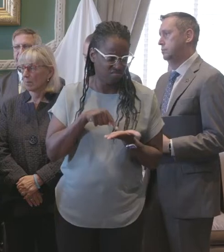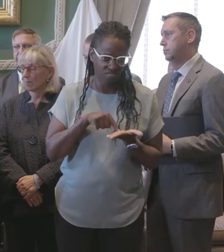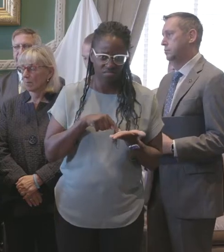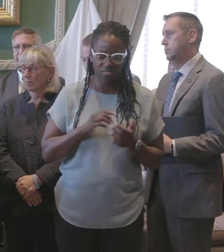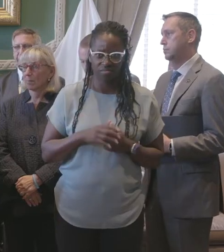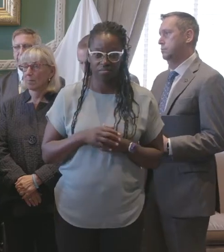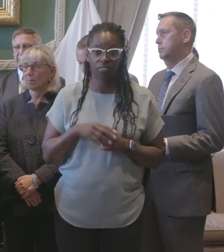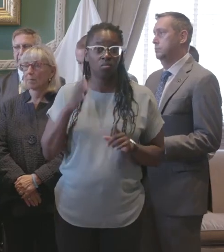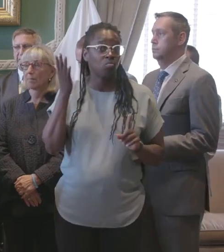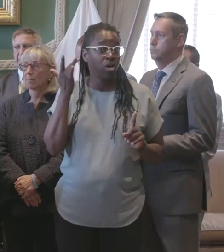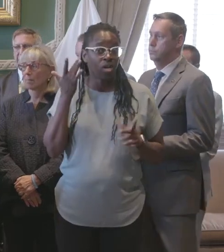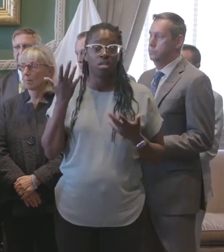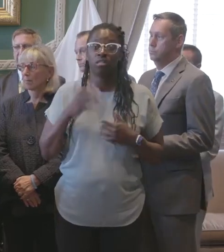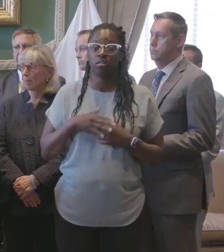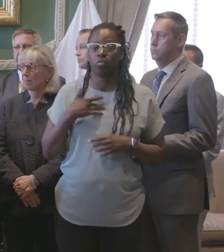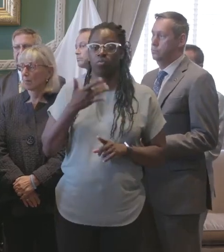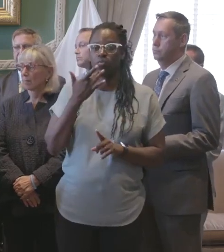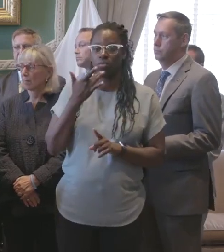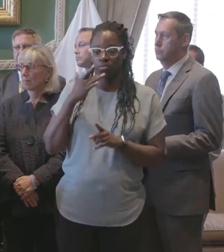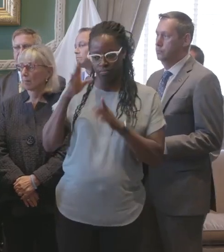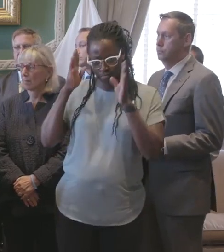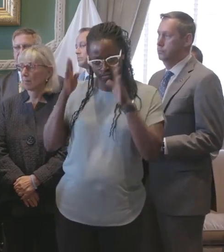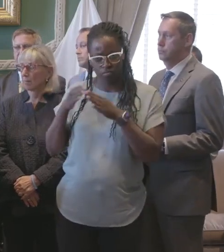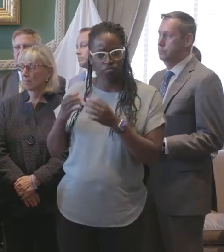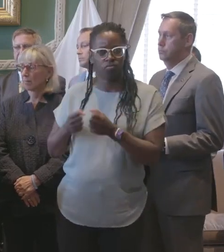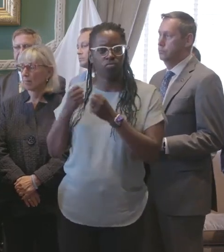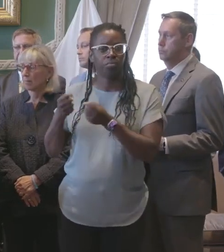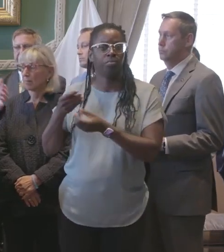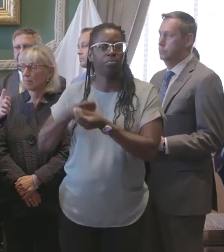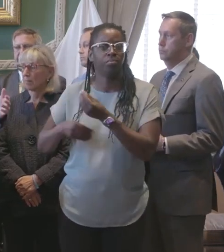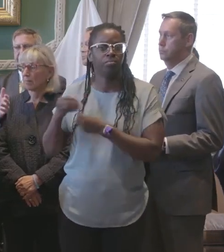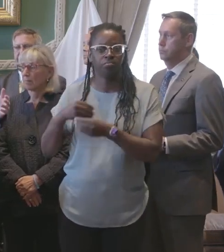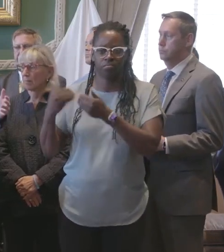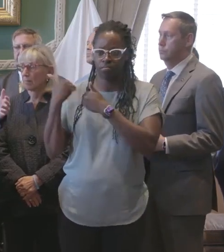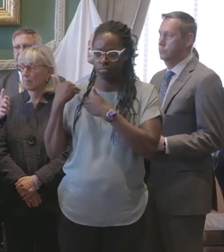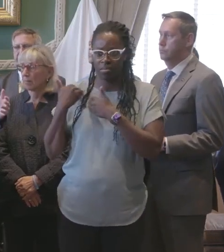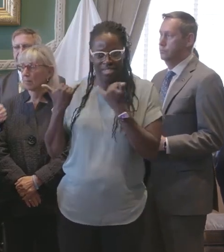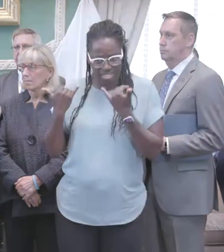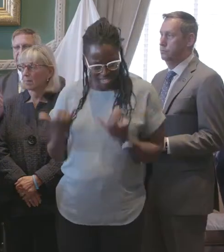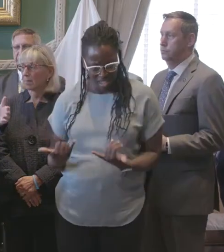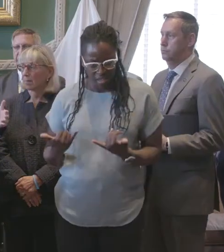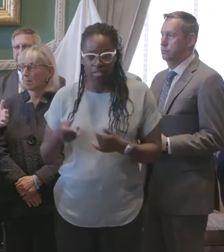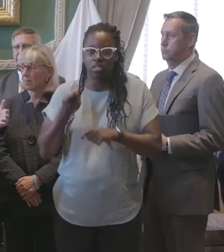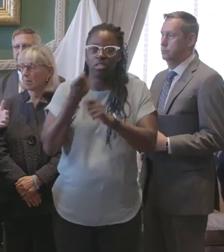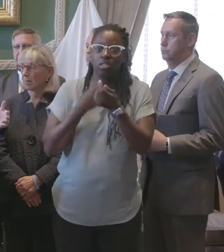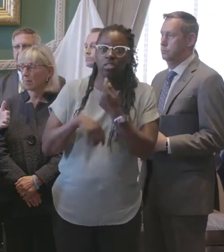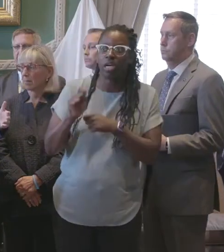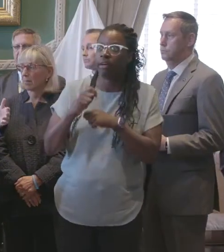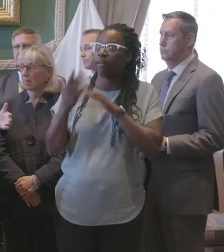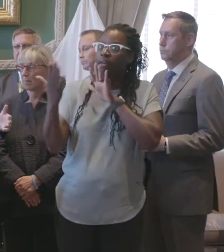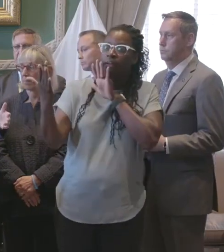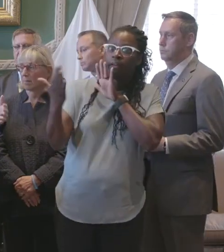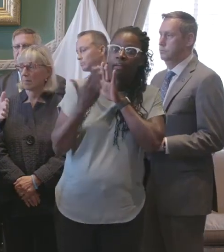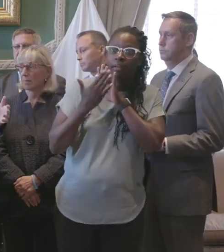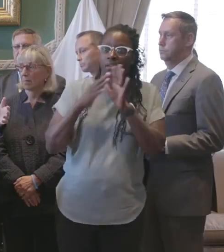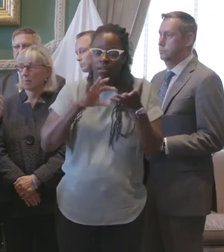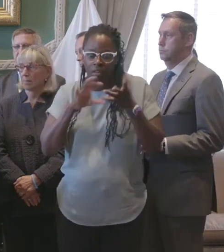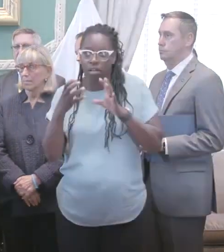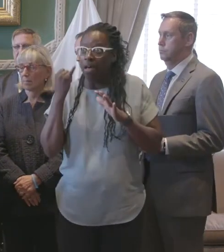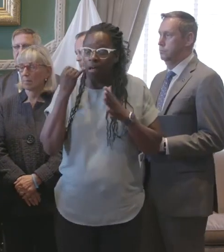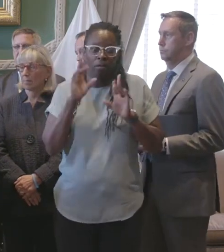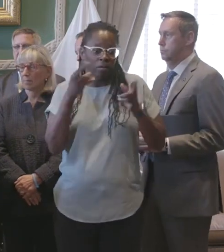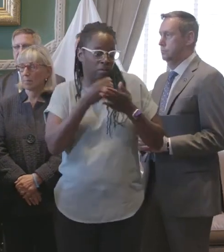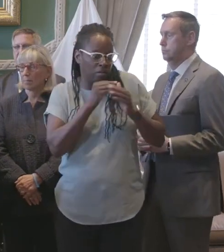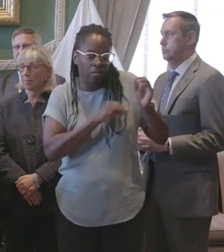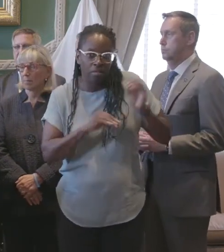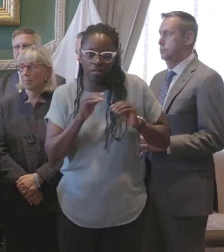of budgeting accordingly now rather than facing the specter of having to make cuts later. Better